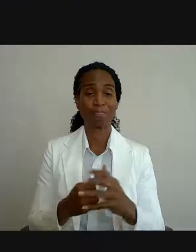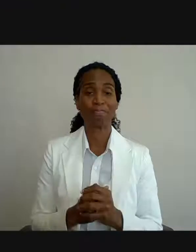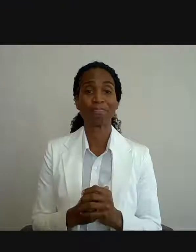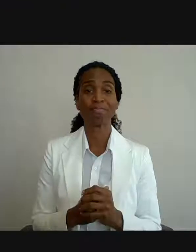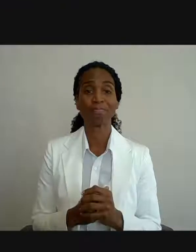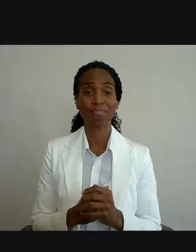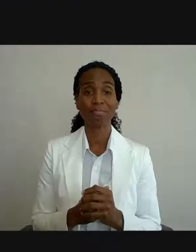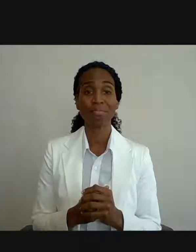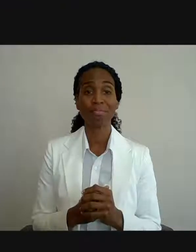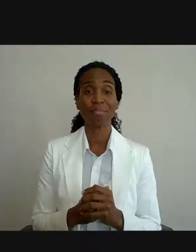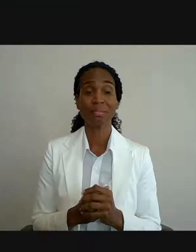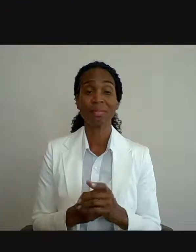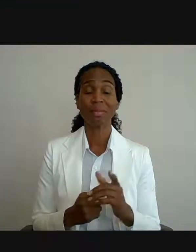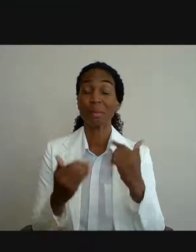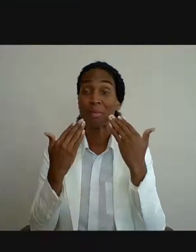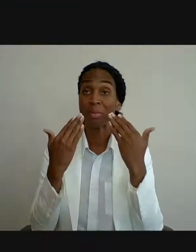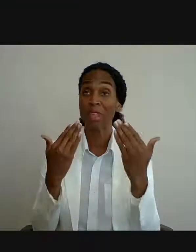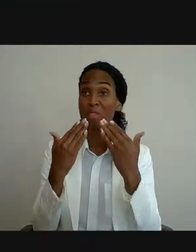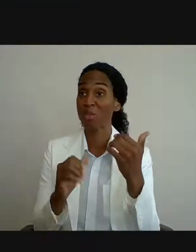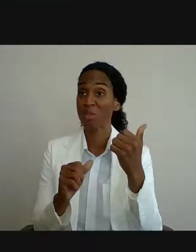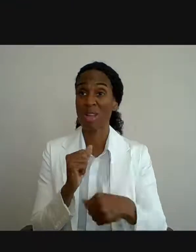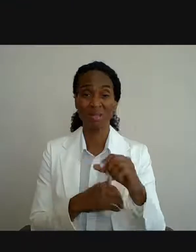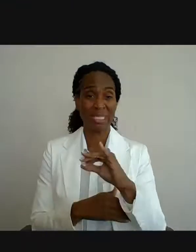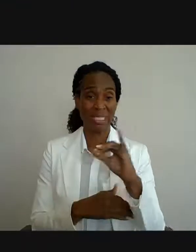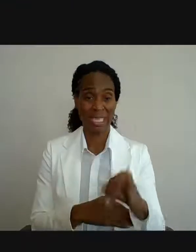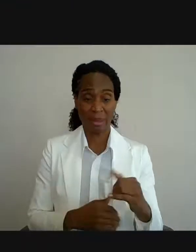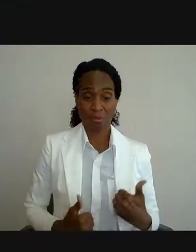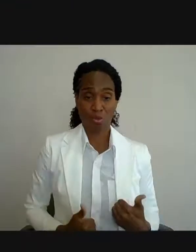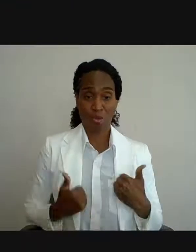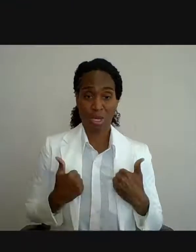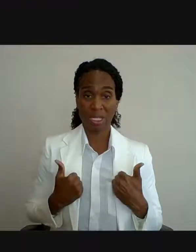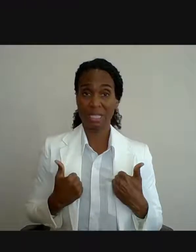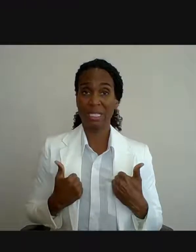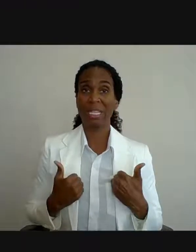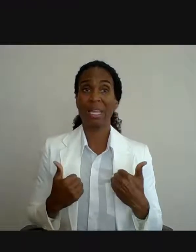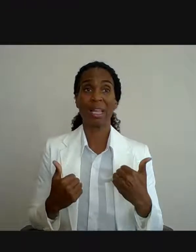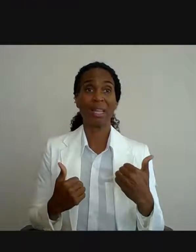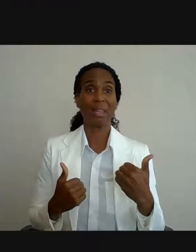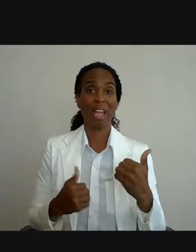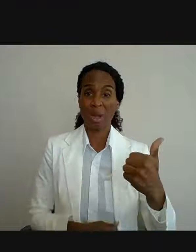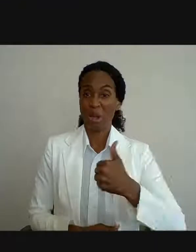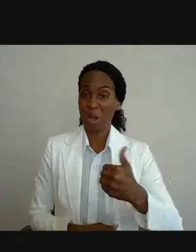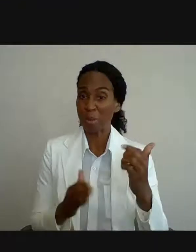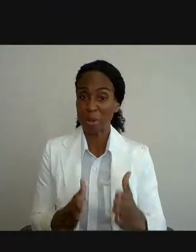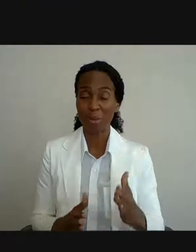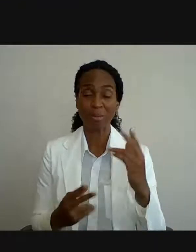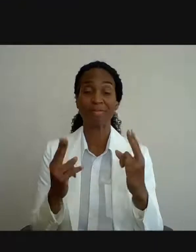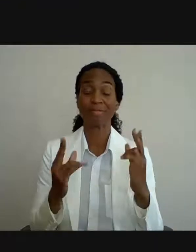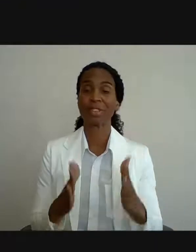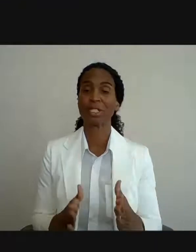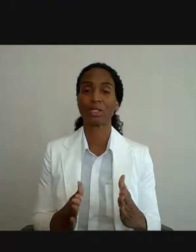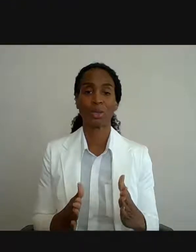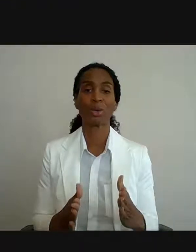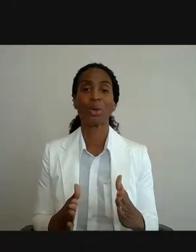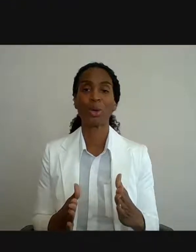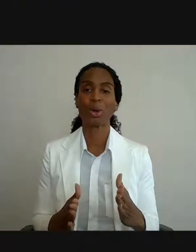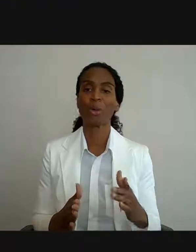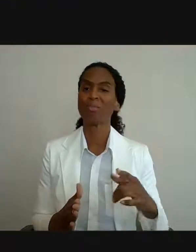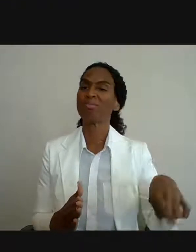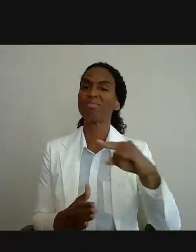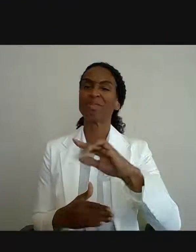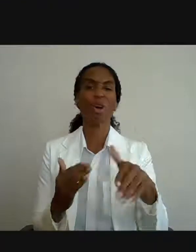Just as I am grateful to every Indianapolis resident, commuter, and visitor who helped